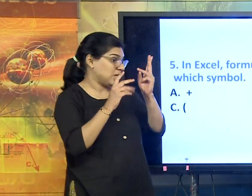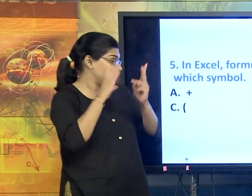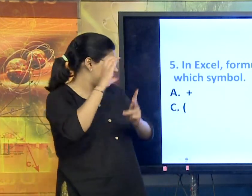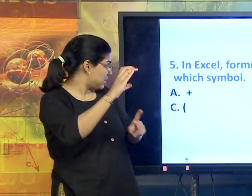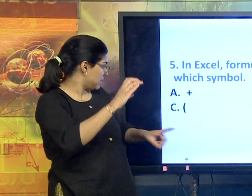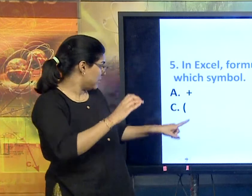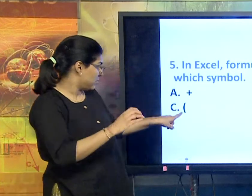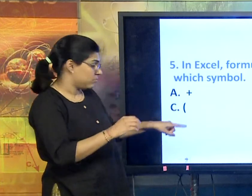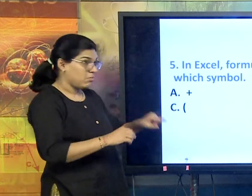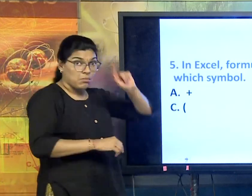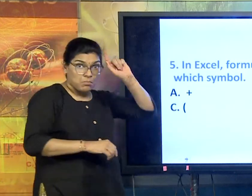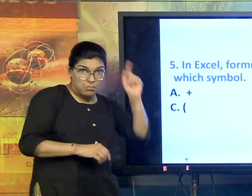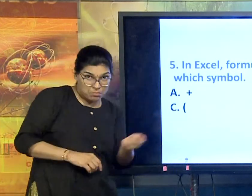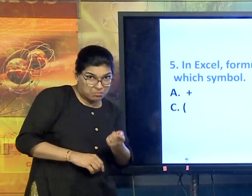that in Excel we have to be careful